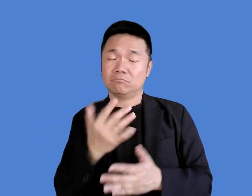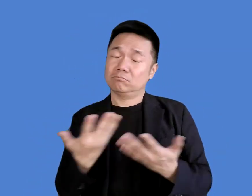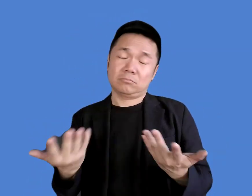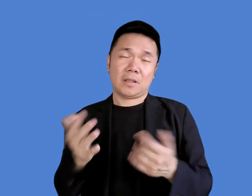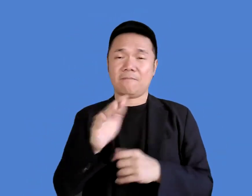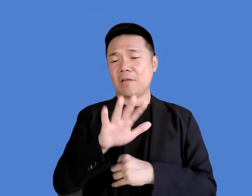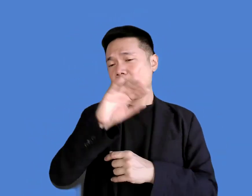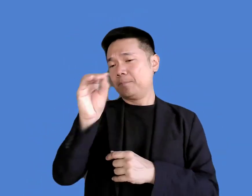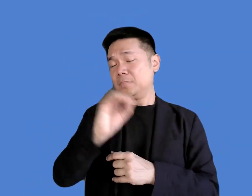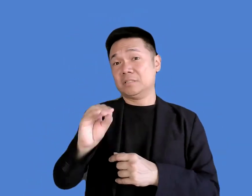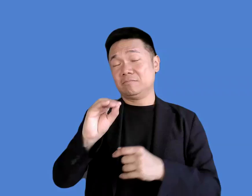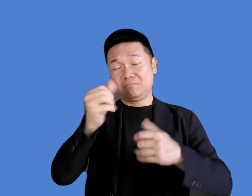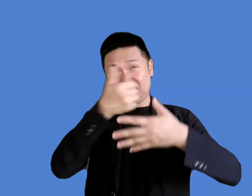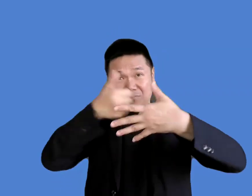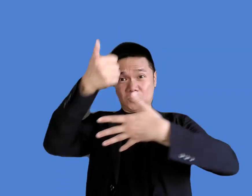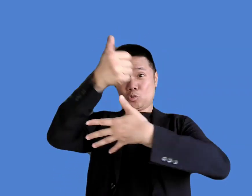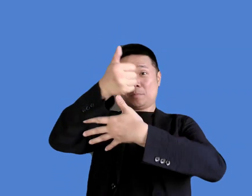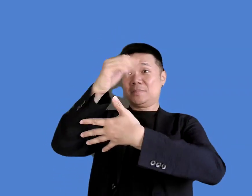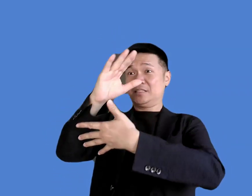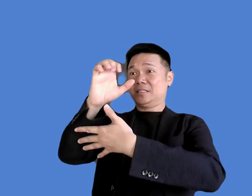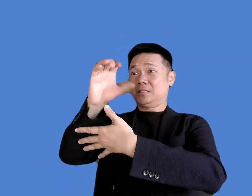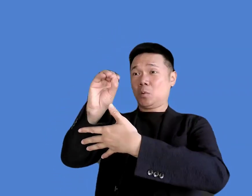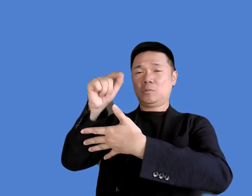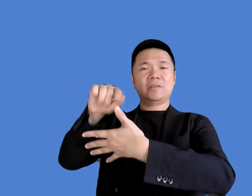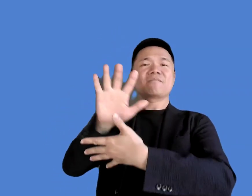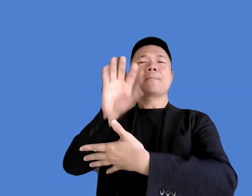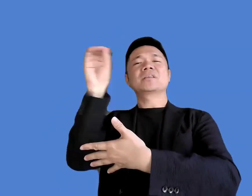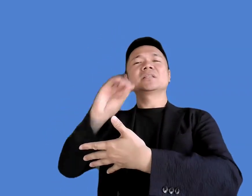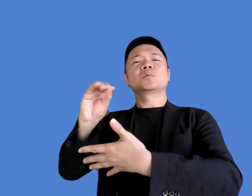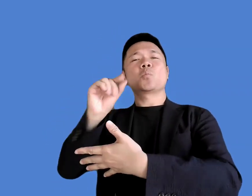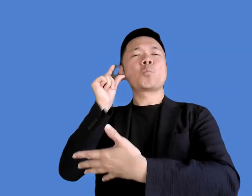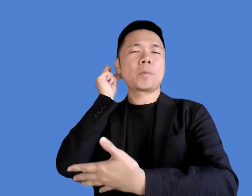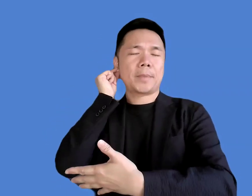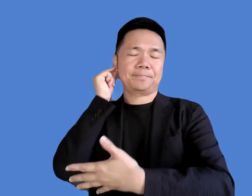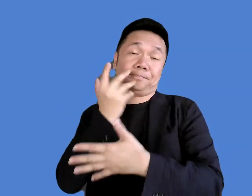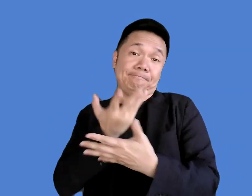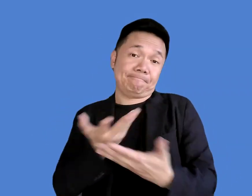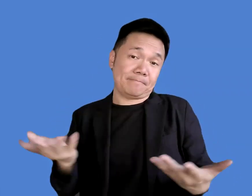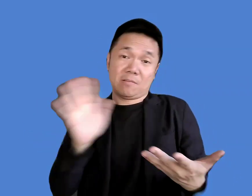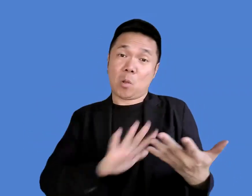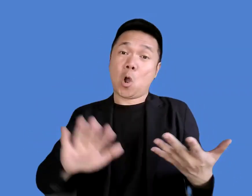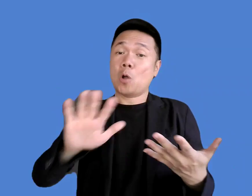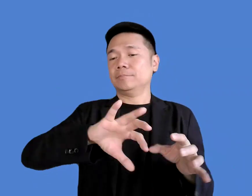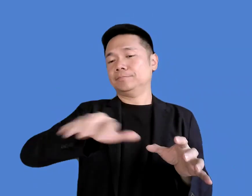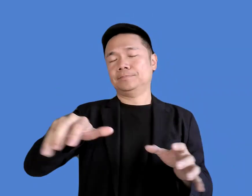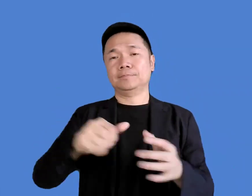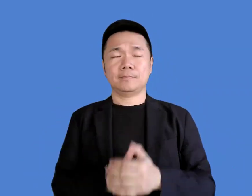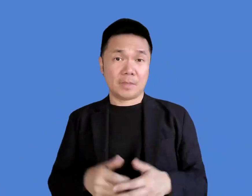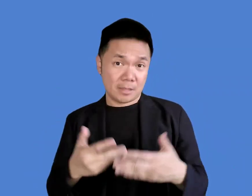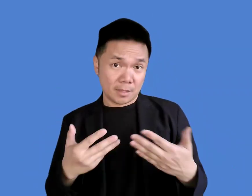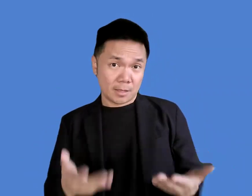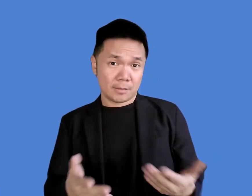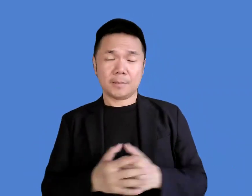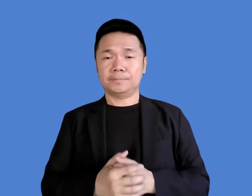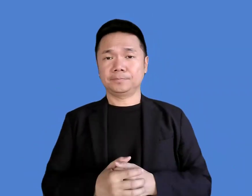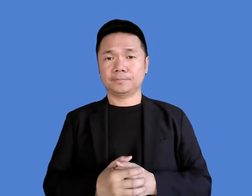of CEO positions across the entire region. So this is the reality today, which stands in